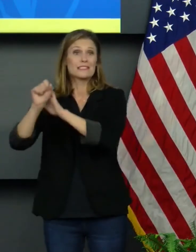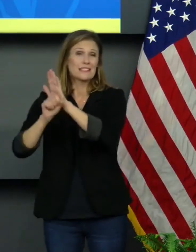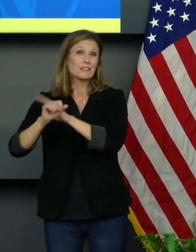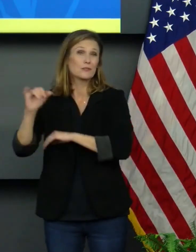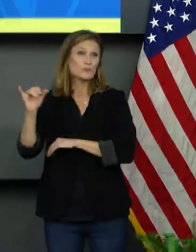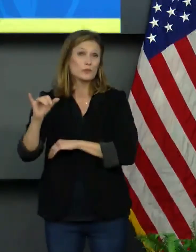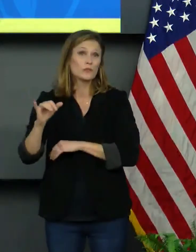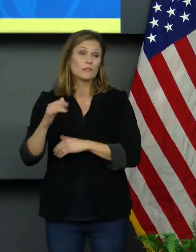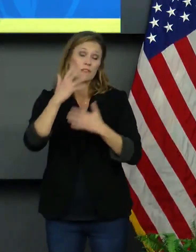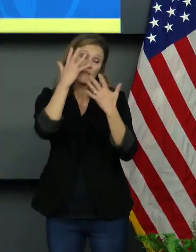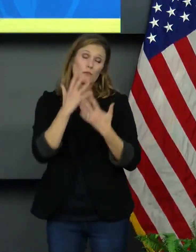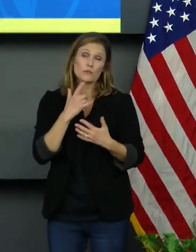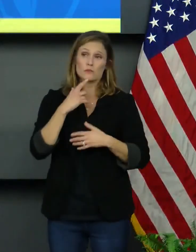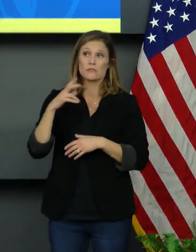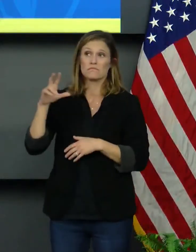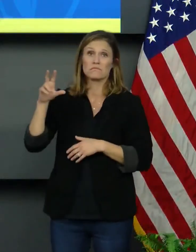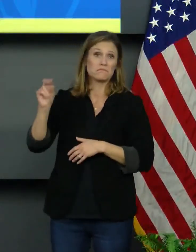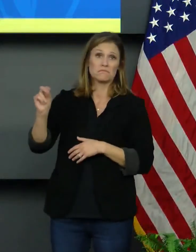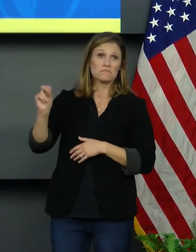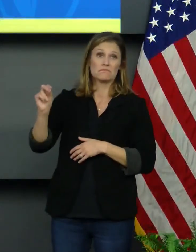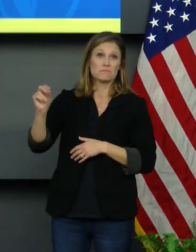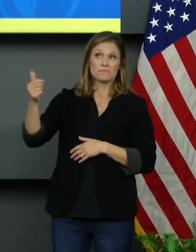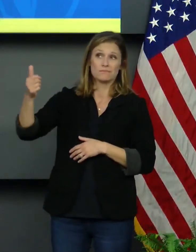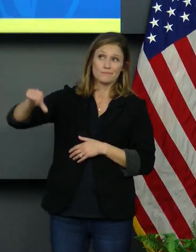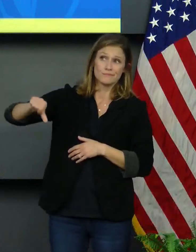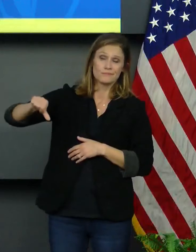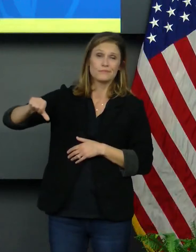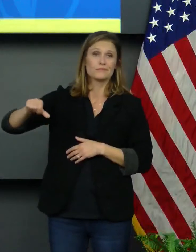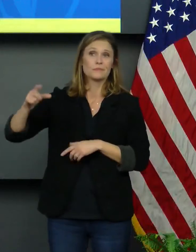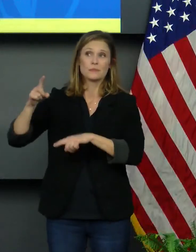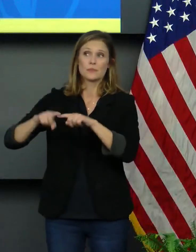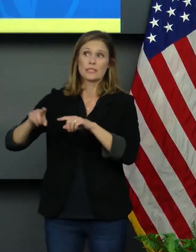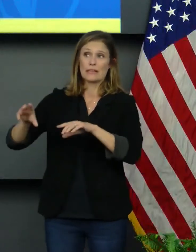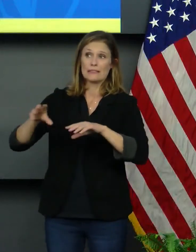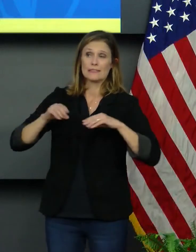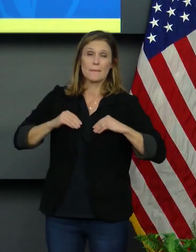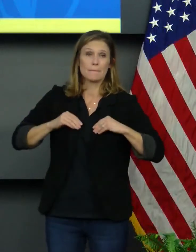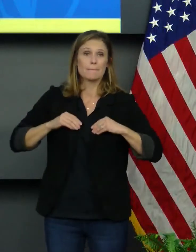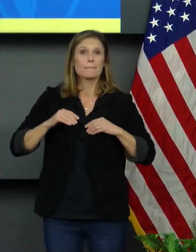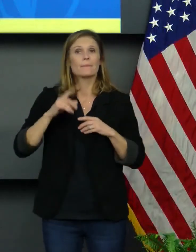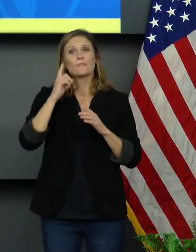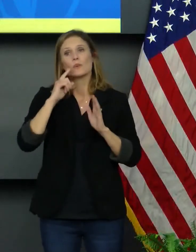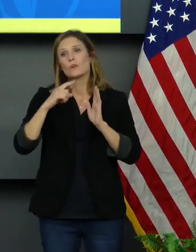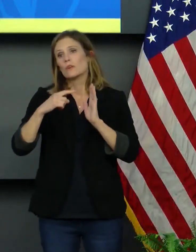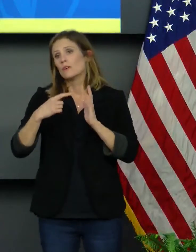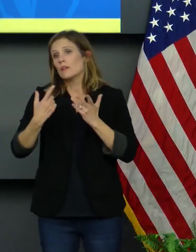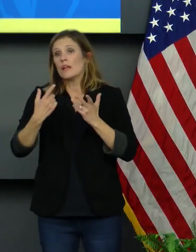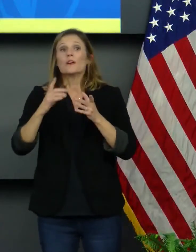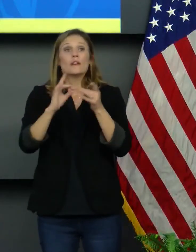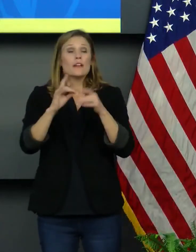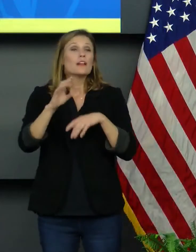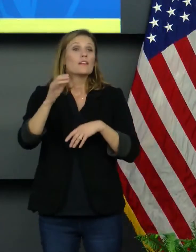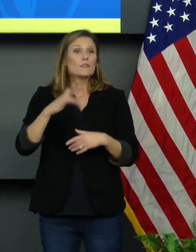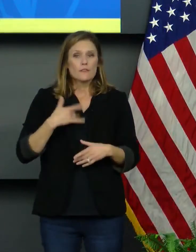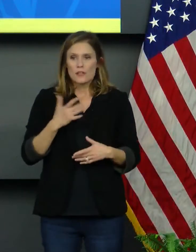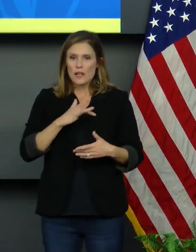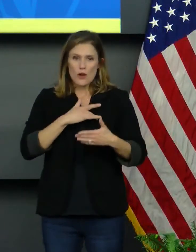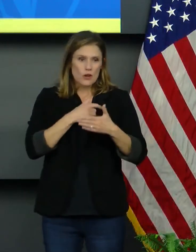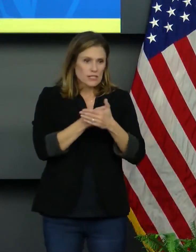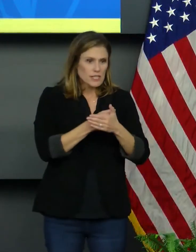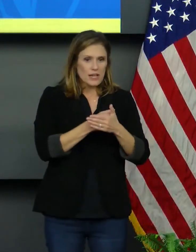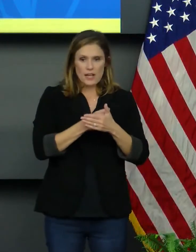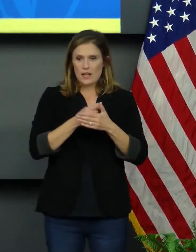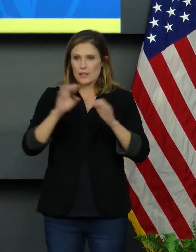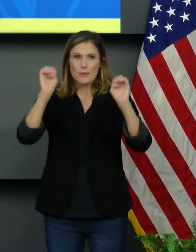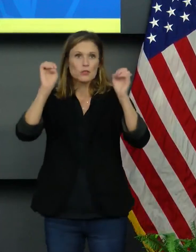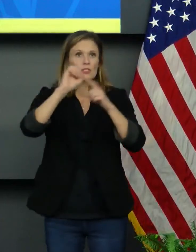no. That being said, you know, if you have an emergency situation, you feel like you're having a heart attack or stroke